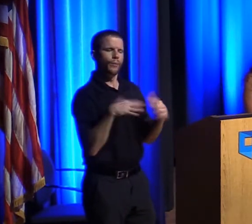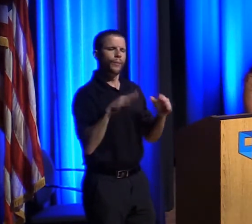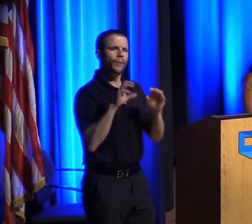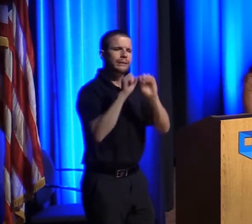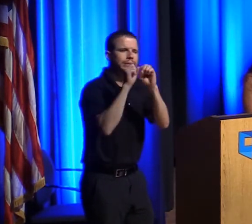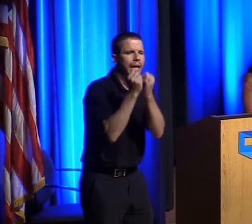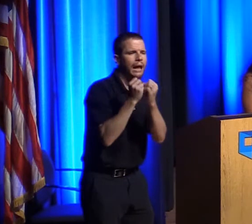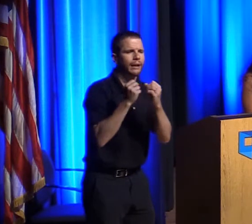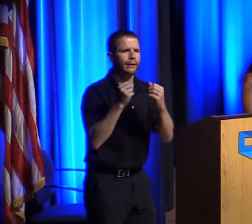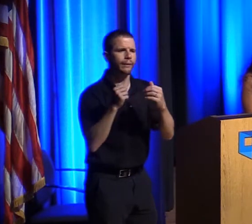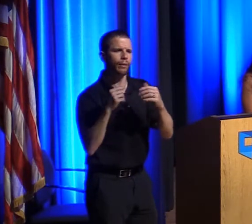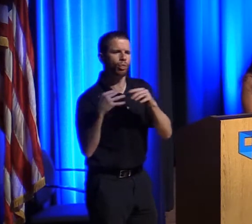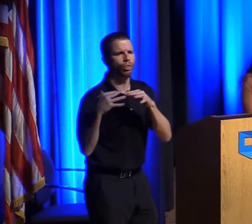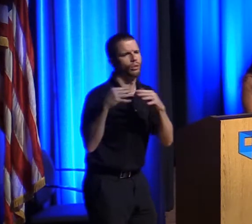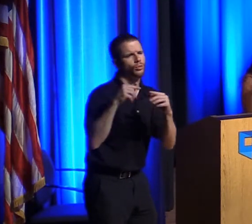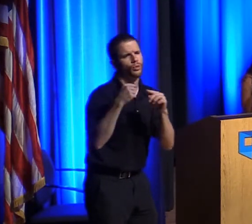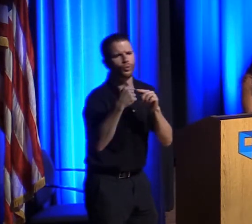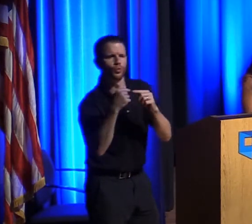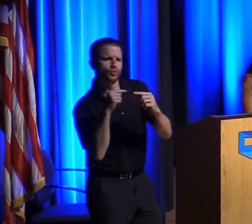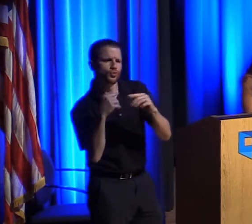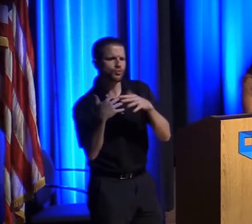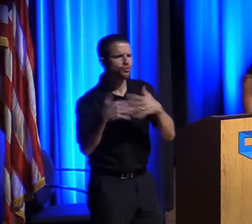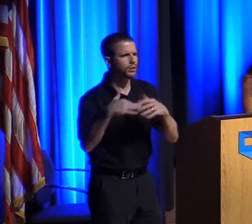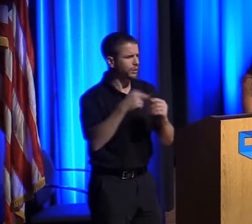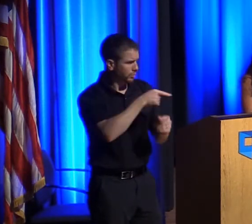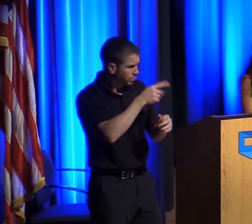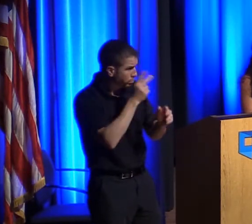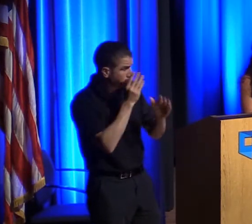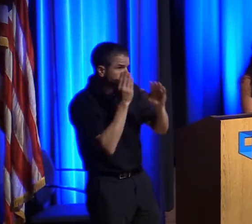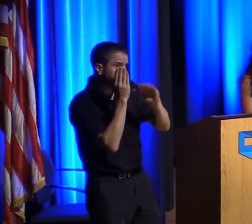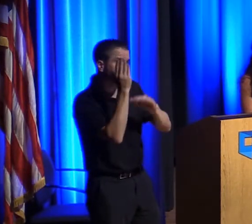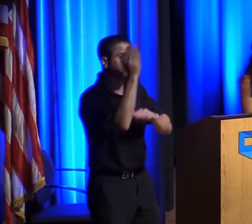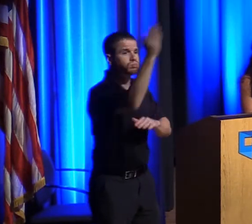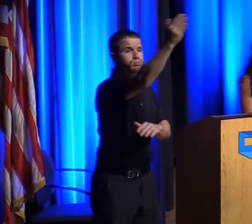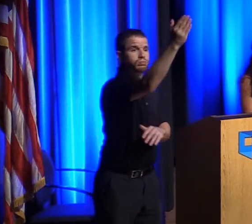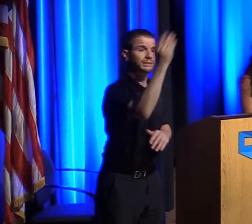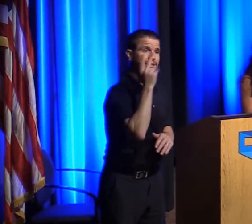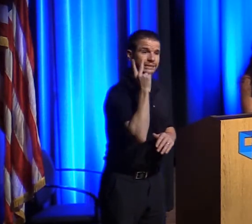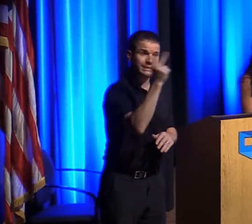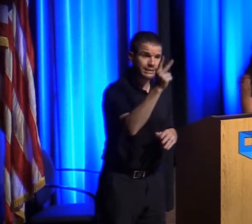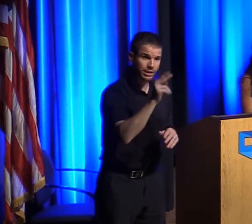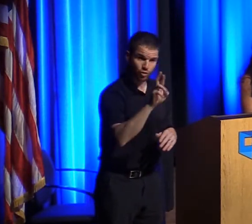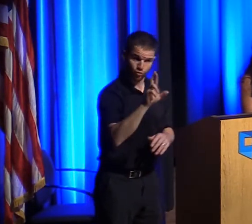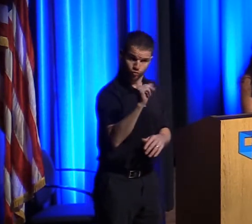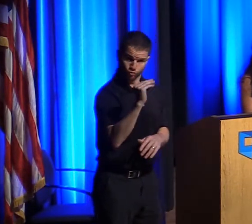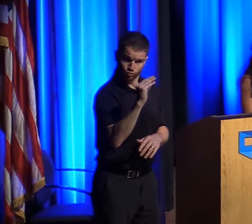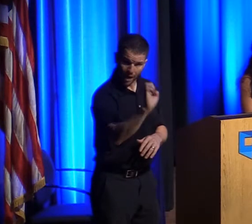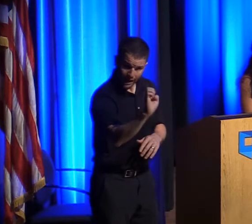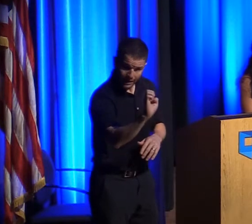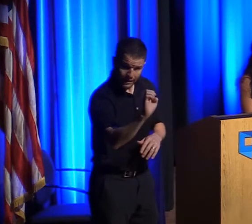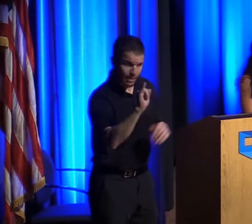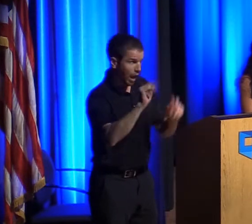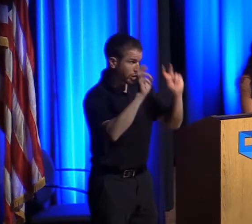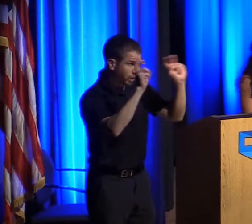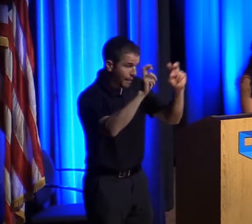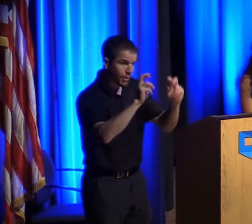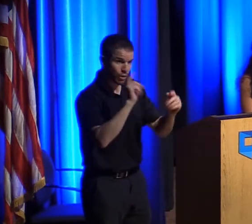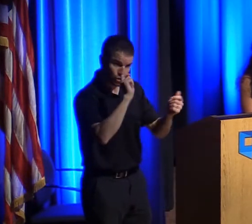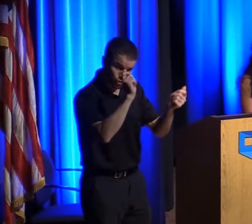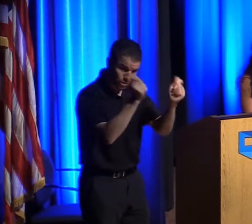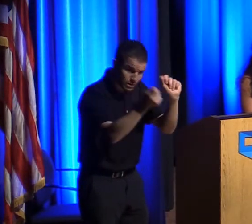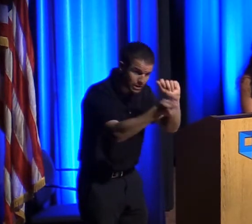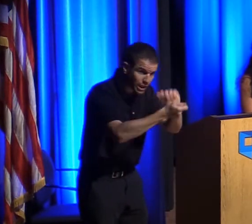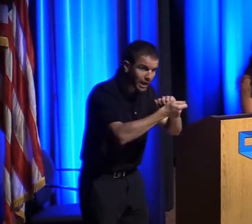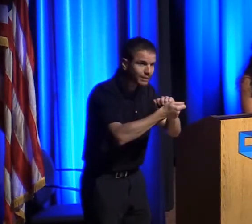country standpoint, how it's being talked about? Do you see maybe the whole issue of race changing with the